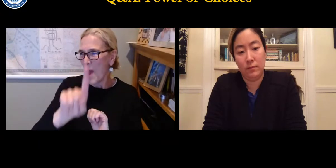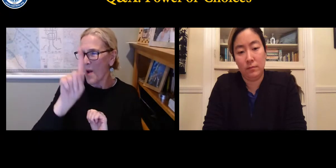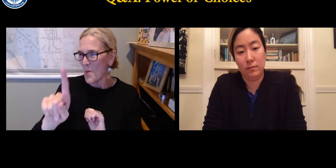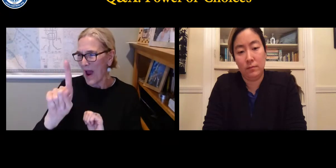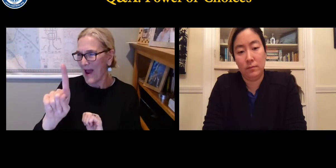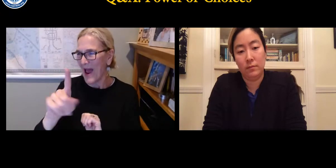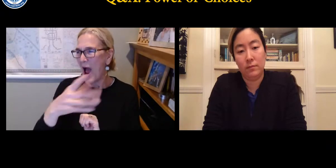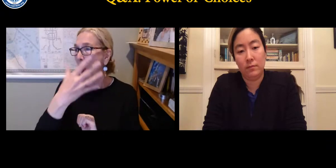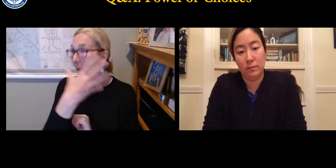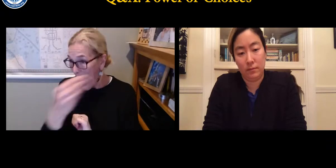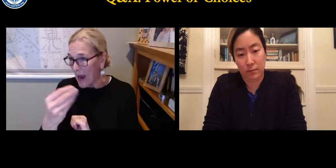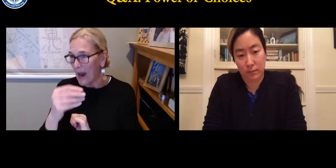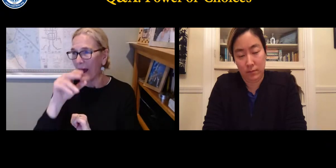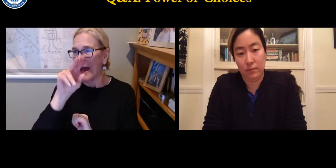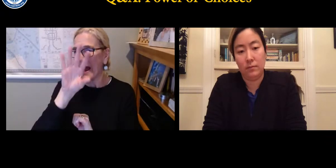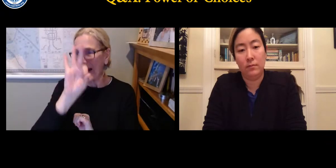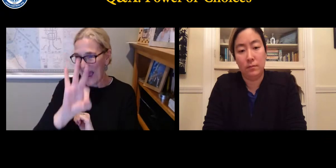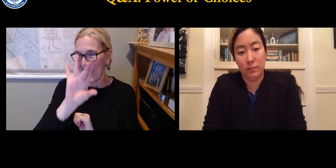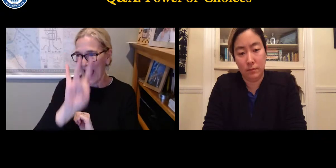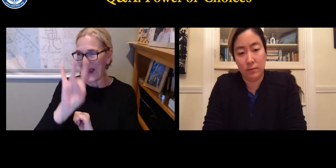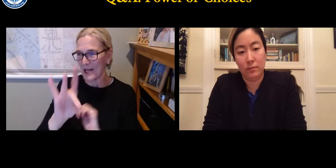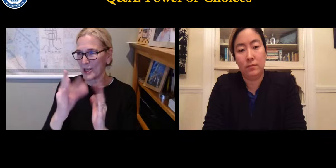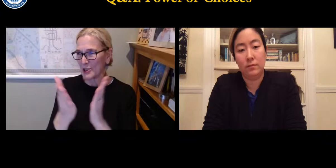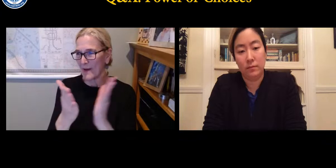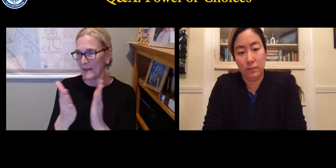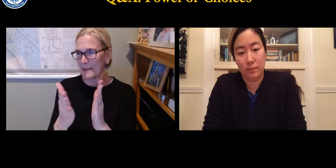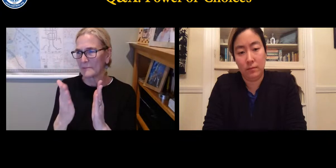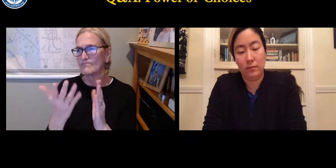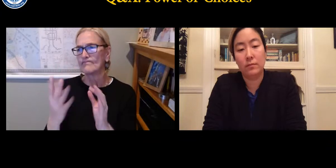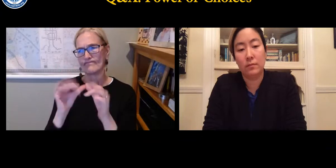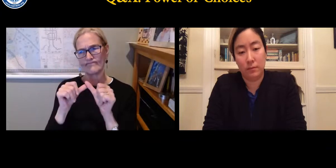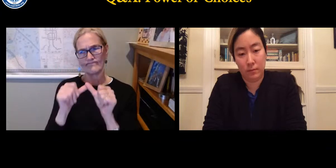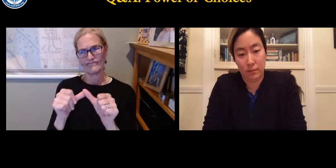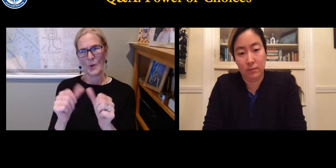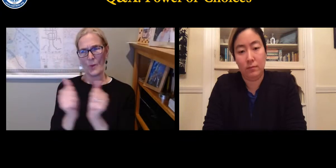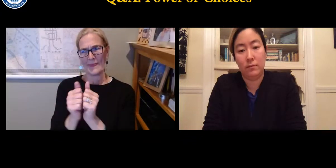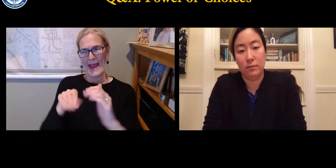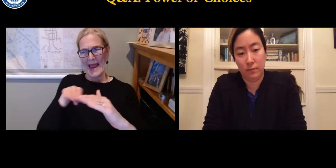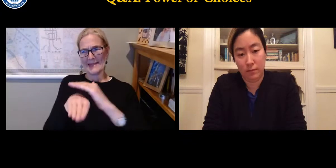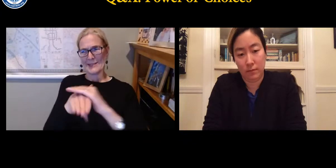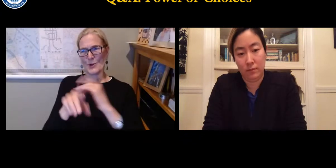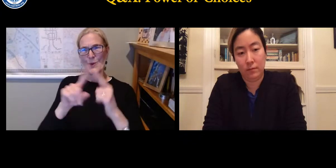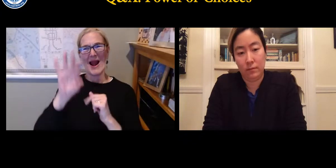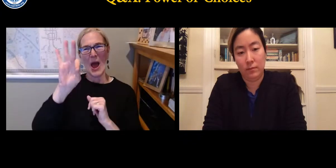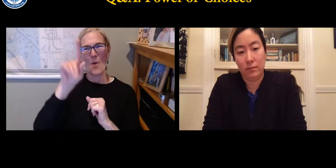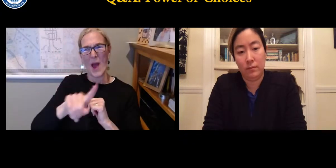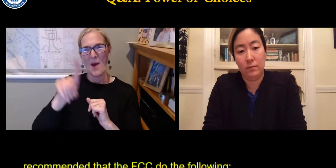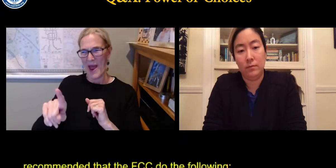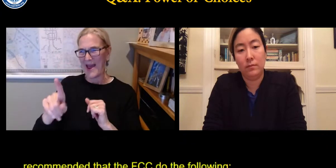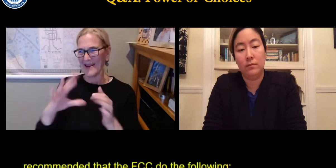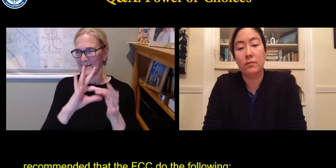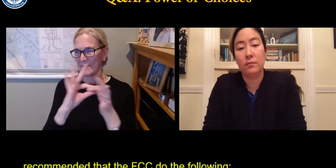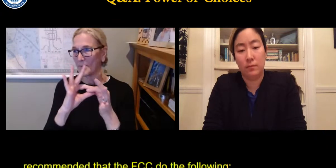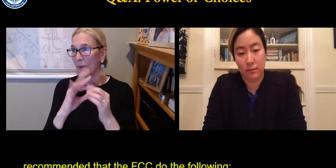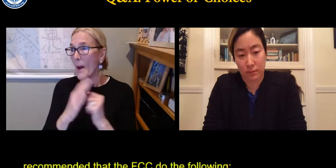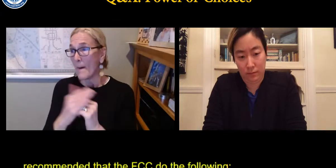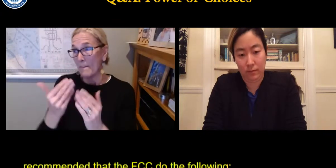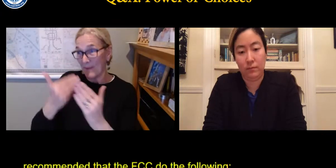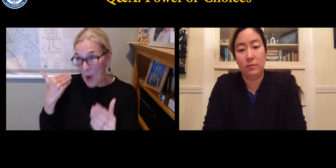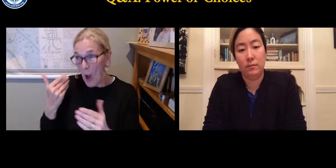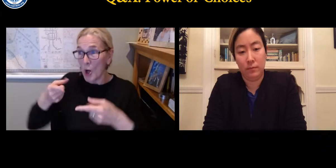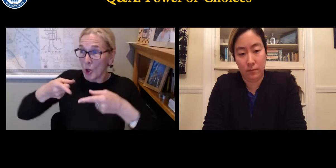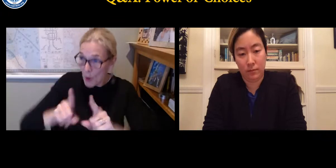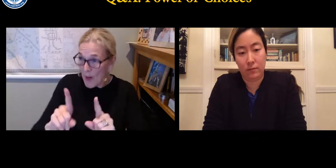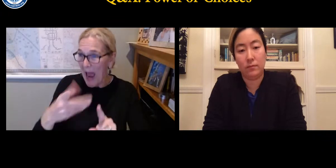contact local or regional non-emergency 911 and 988 services